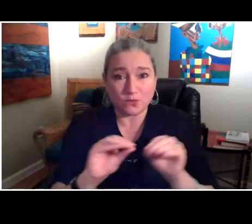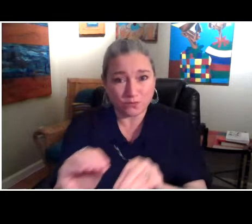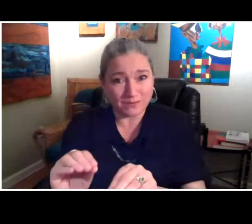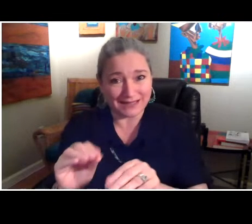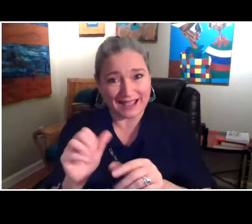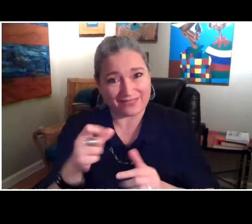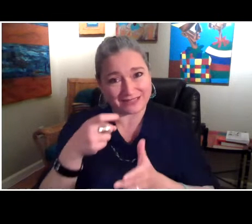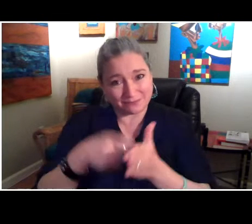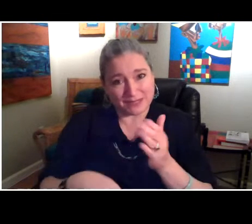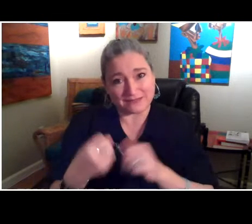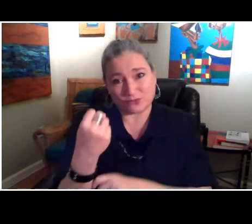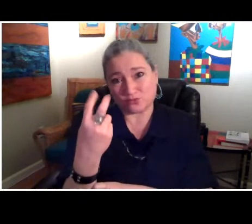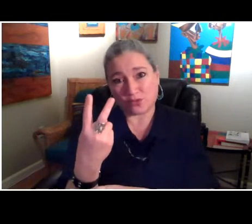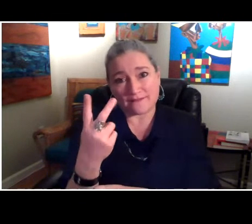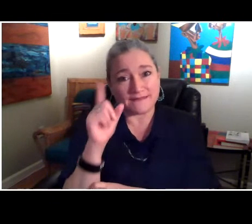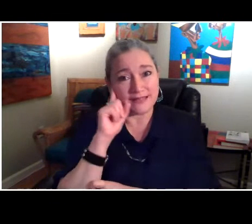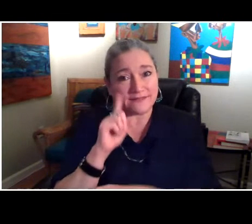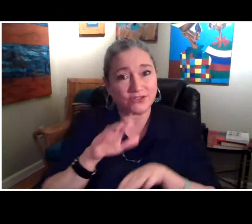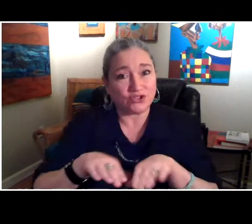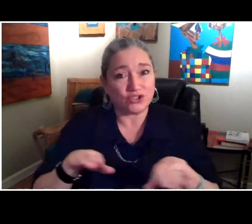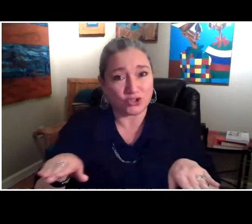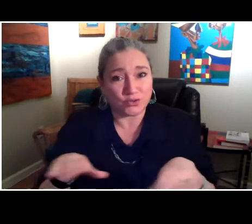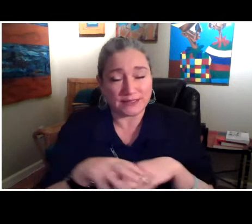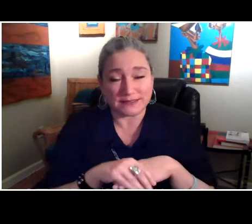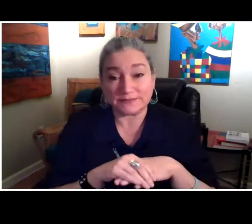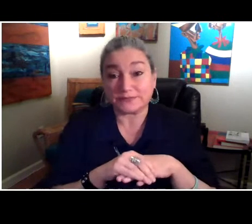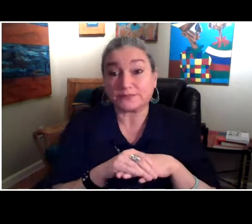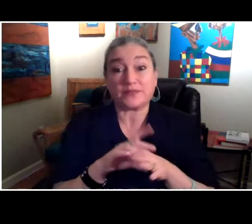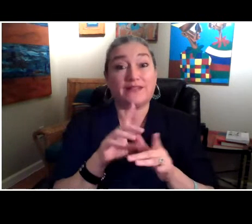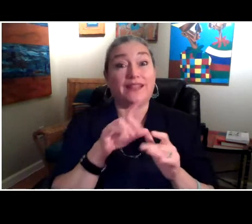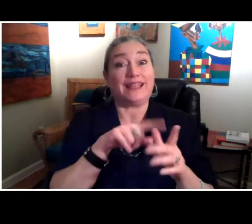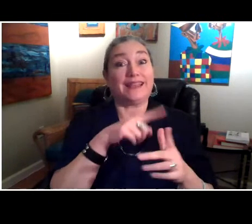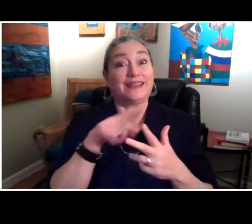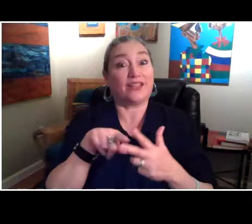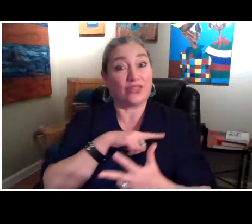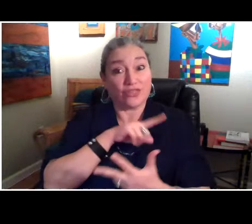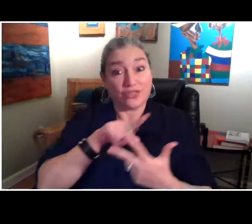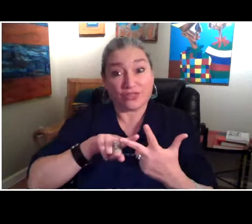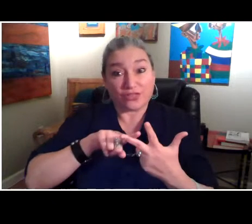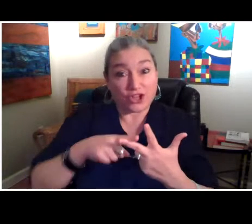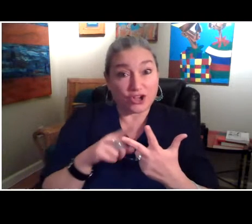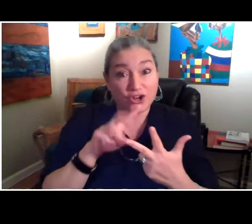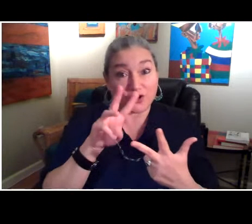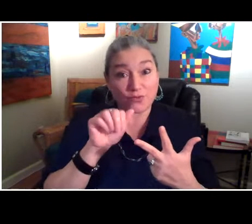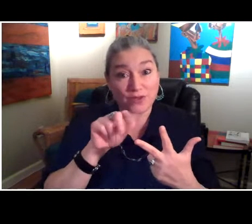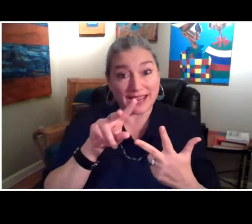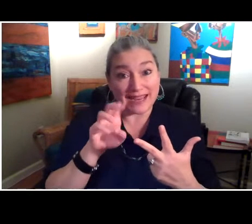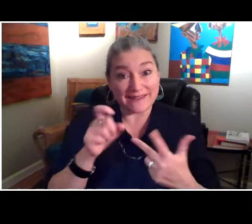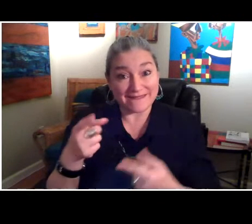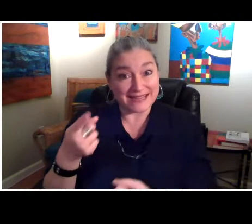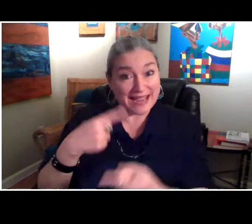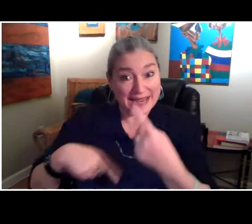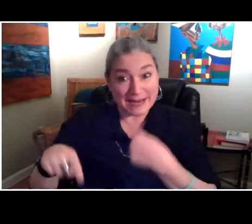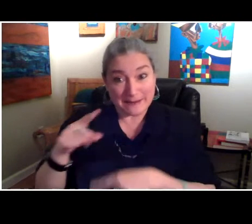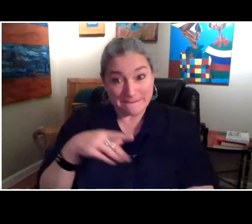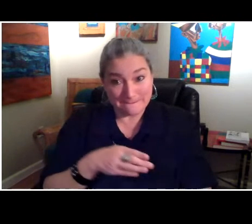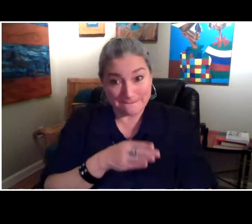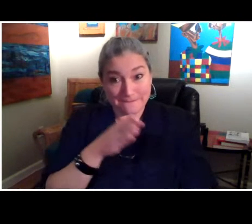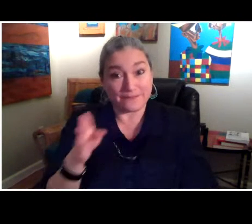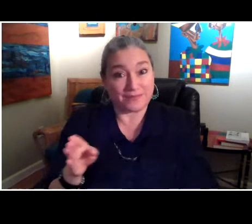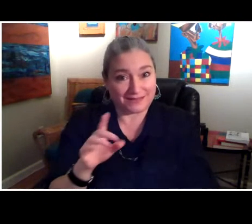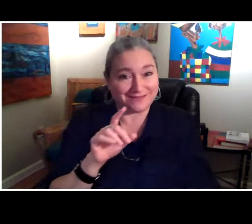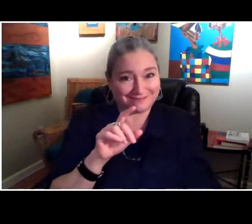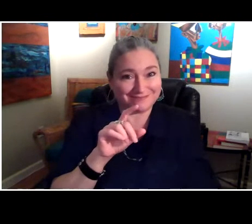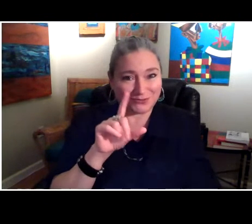children who were dying because of cochlear implants, and we were concerned about that movement at the expense of 12 deaf children